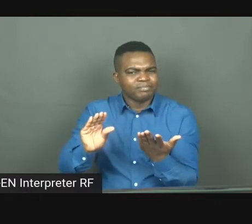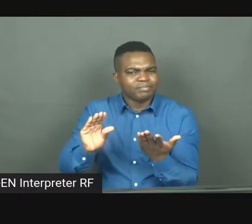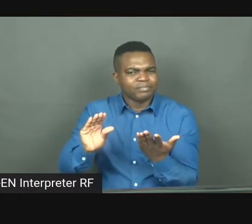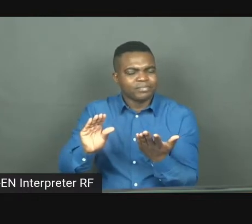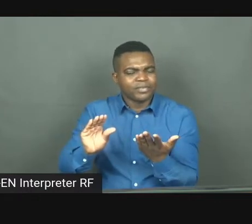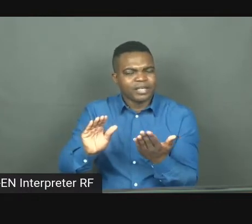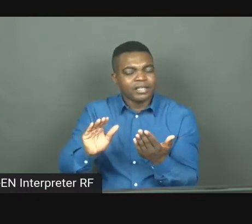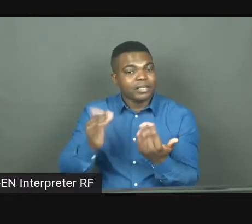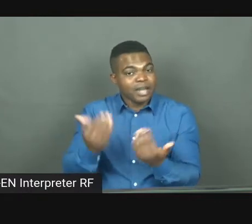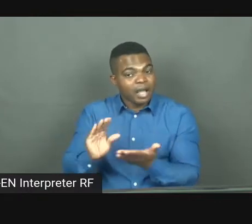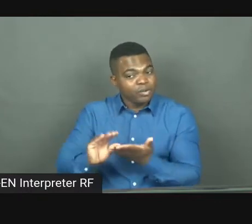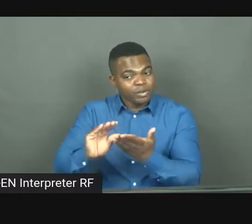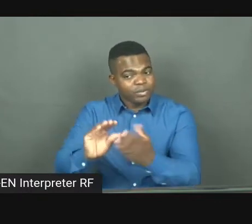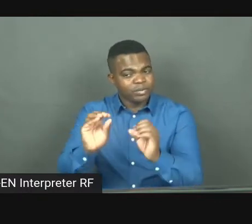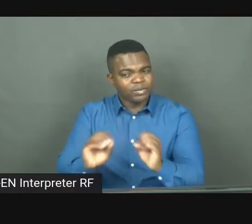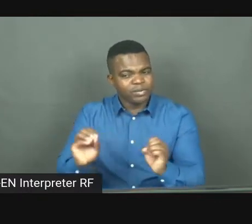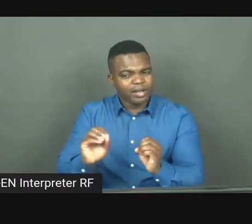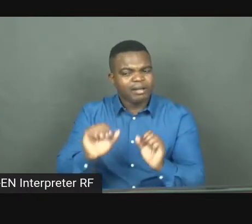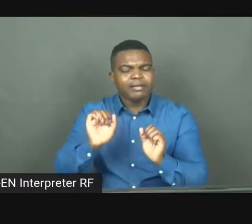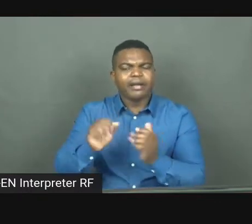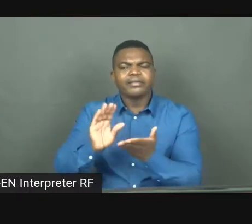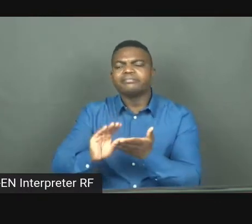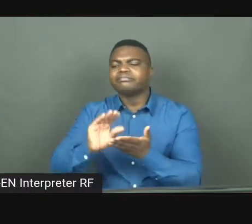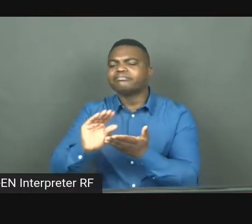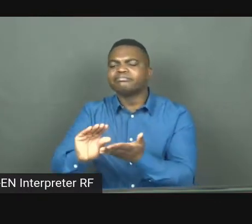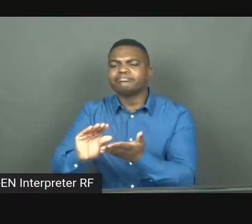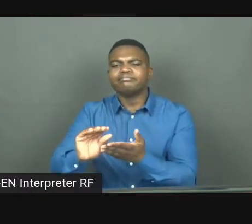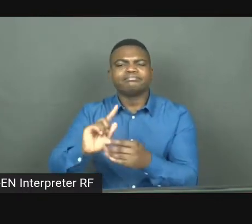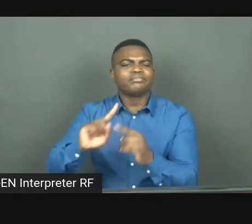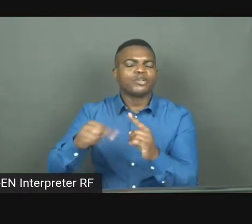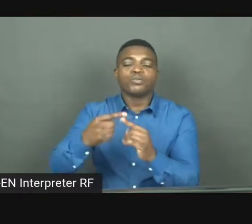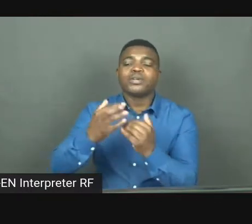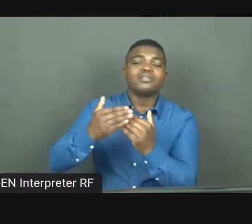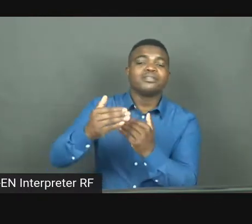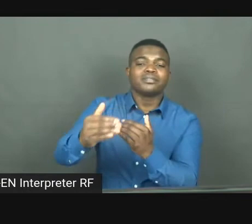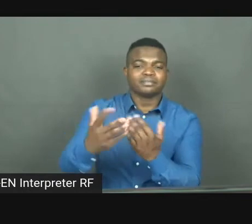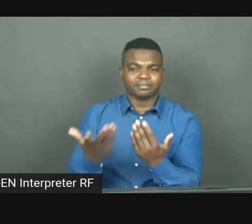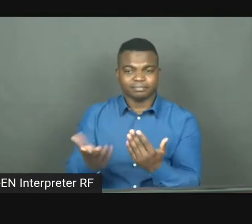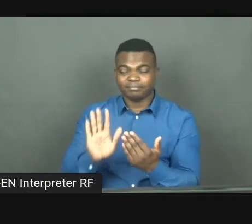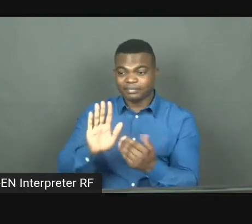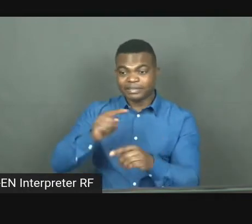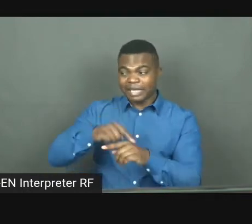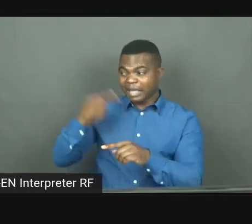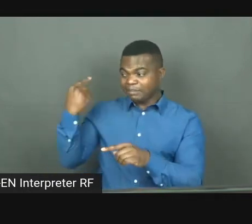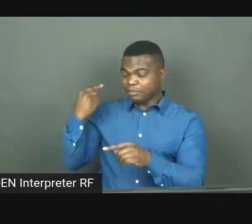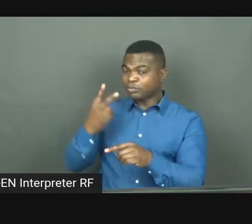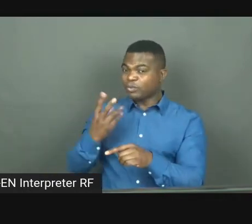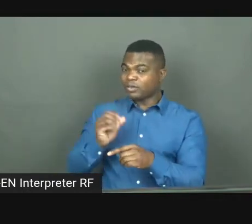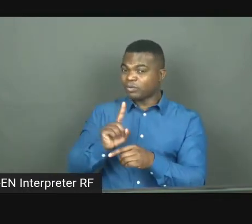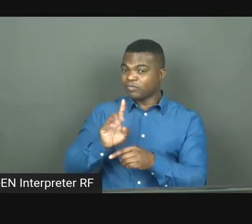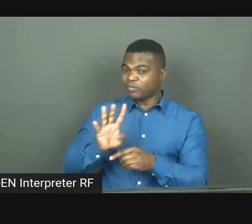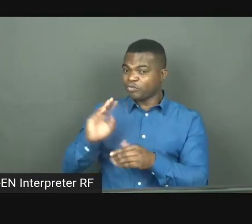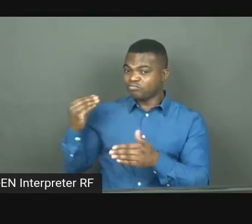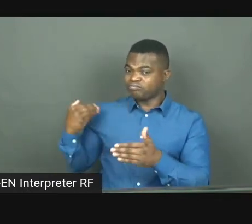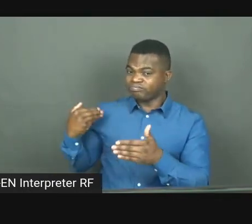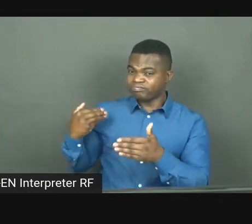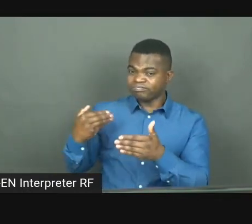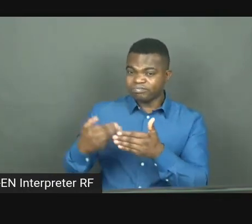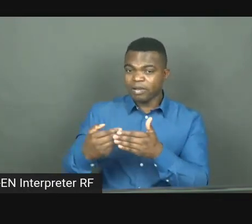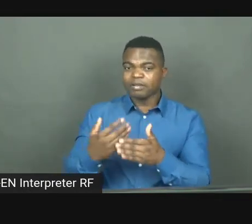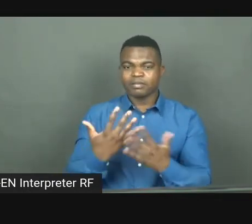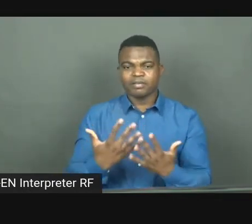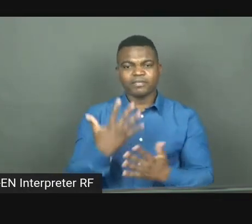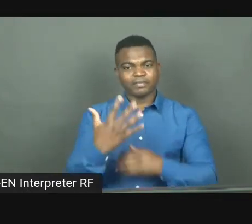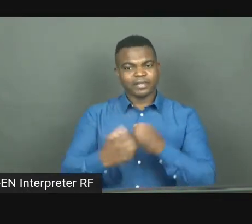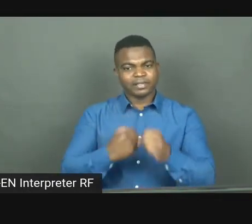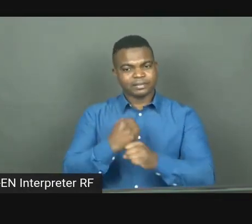use themselves. So one good example. We have had some progress in enabling